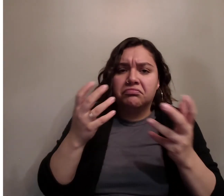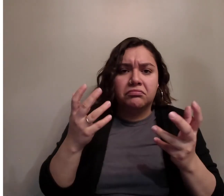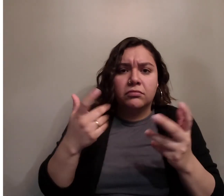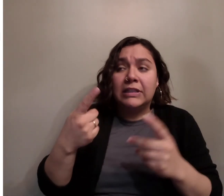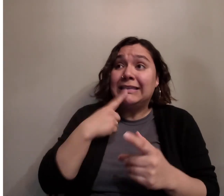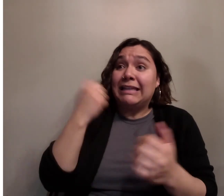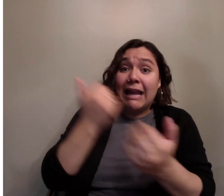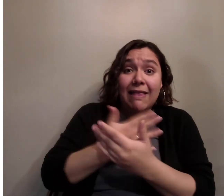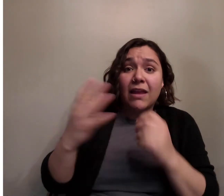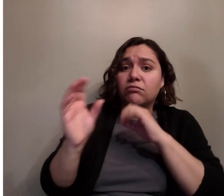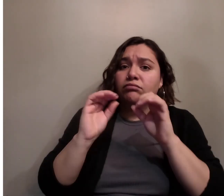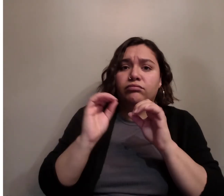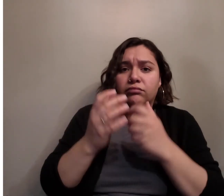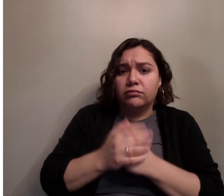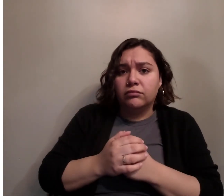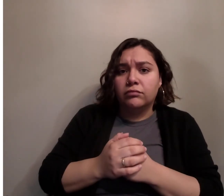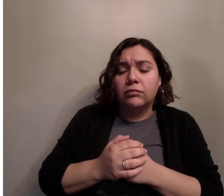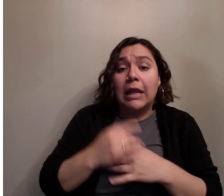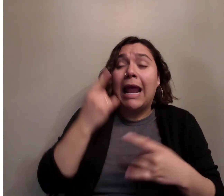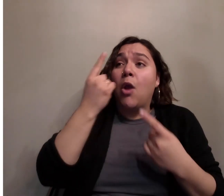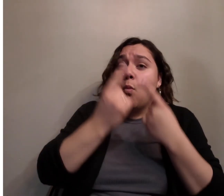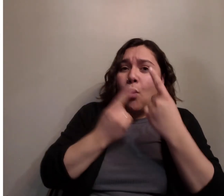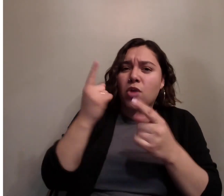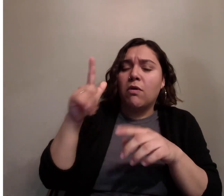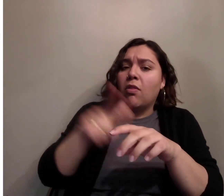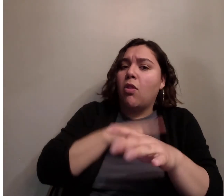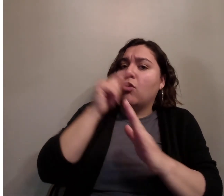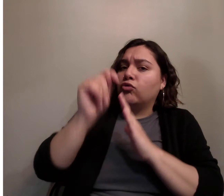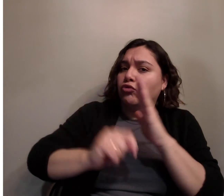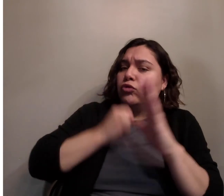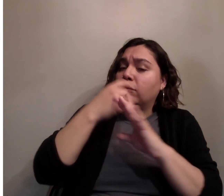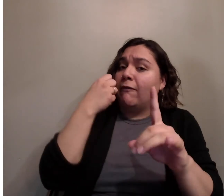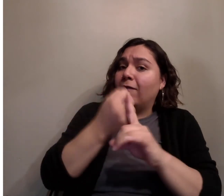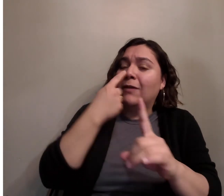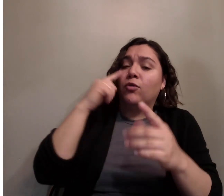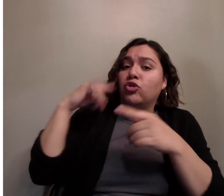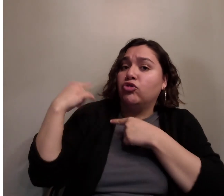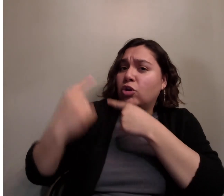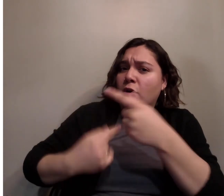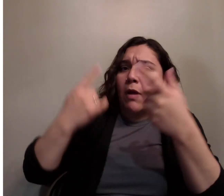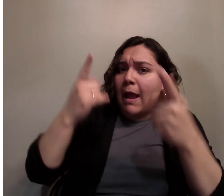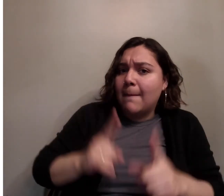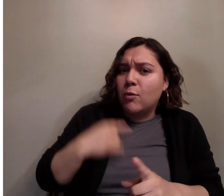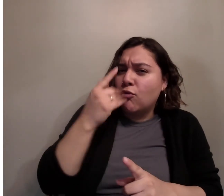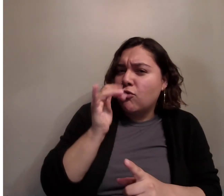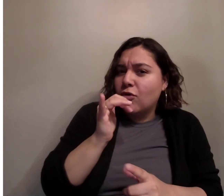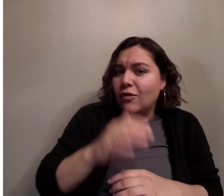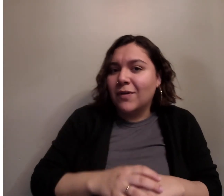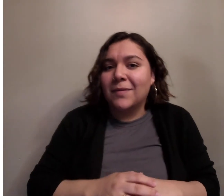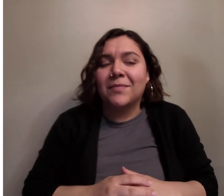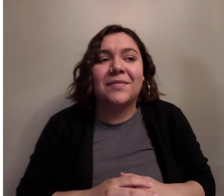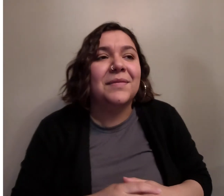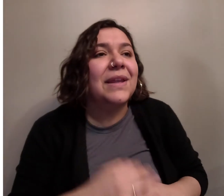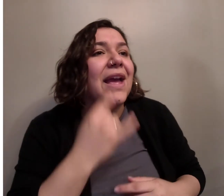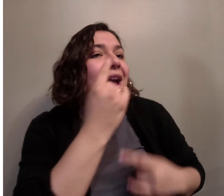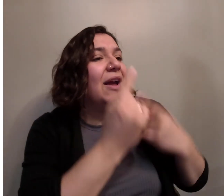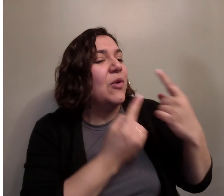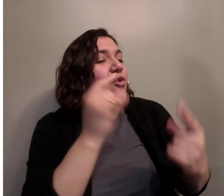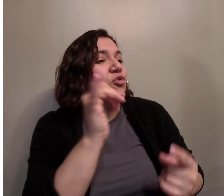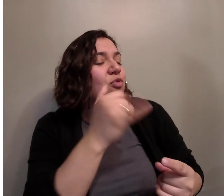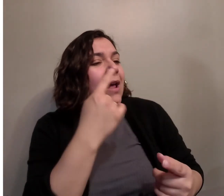no one punishes him and no one says anything. And I wonder what the long-term effects on this generation is going to be.